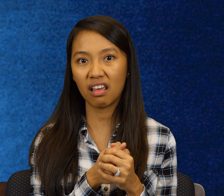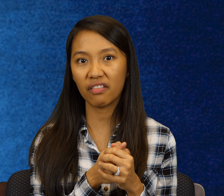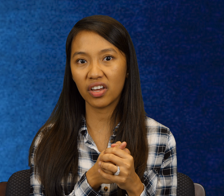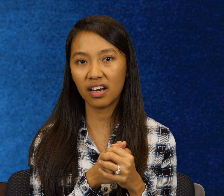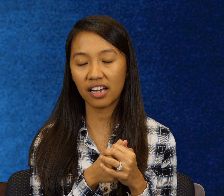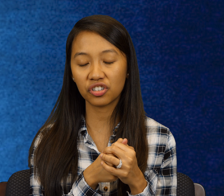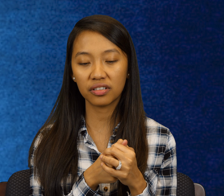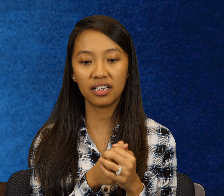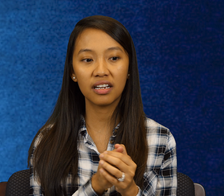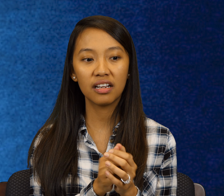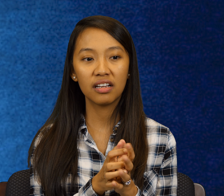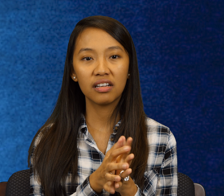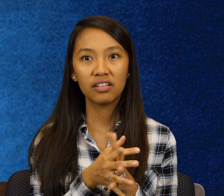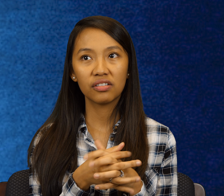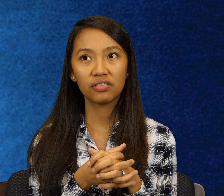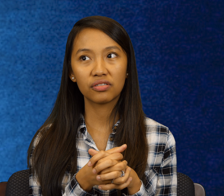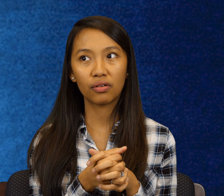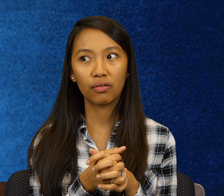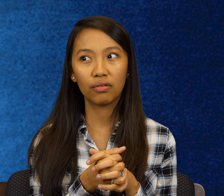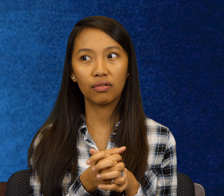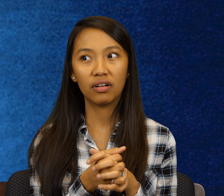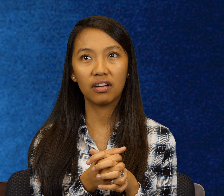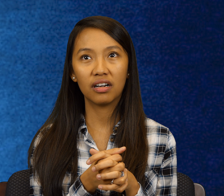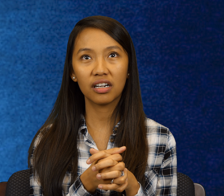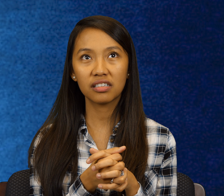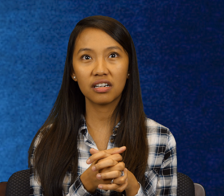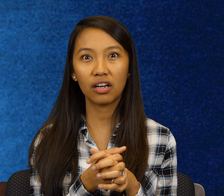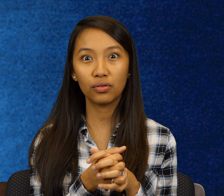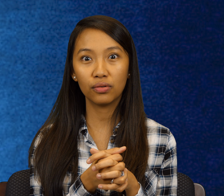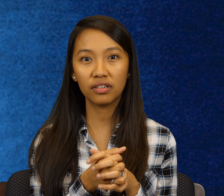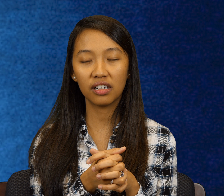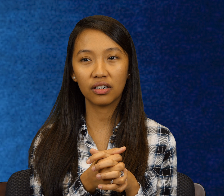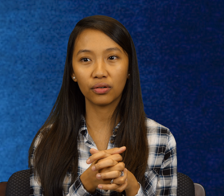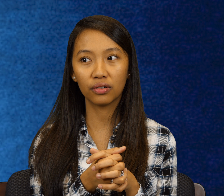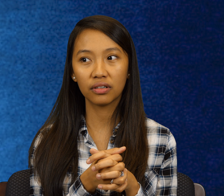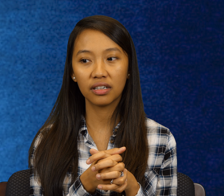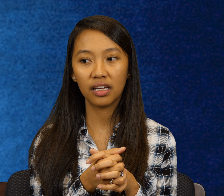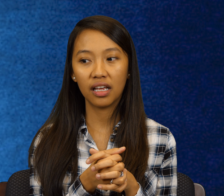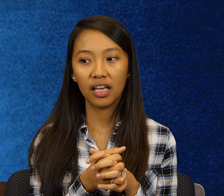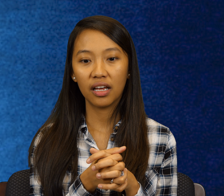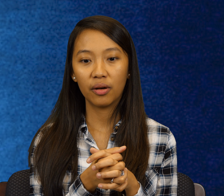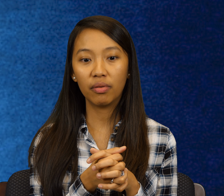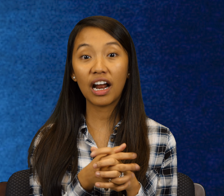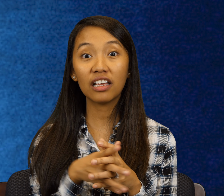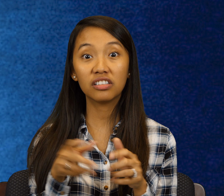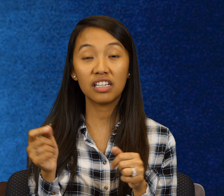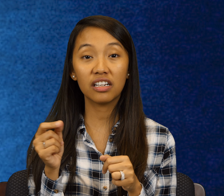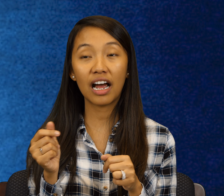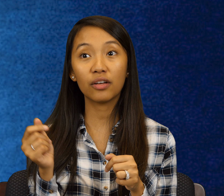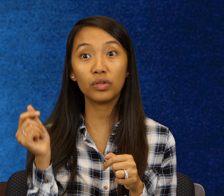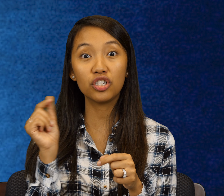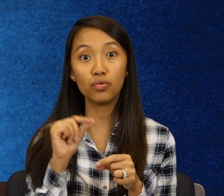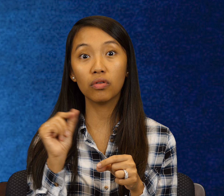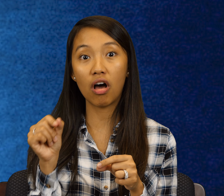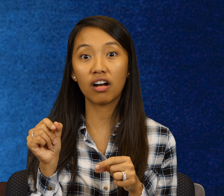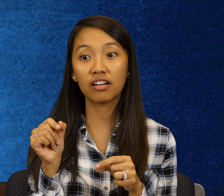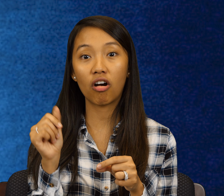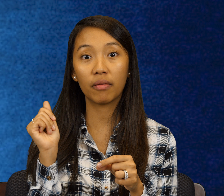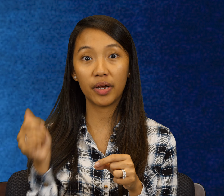of it, actually. So hanggang sa nakatulog na lang ako. But we do lock our